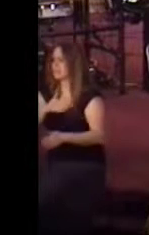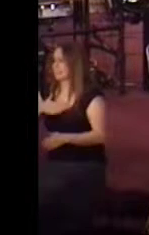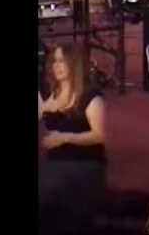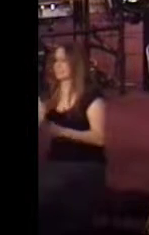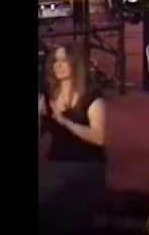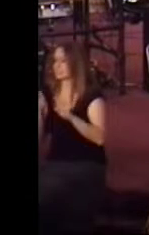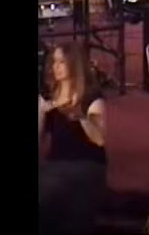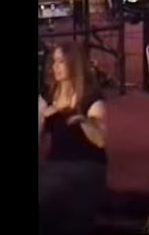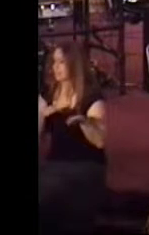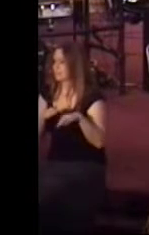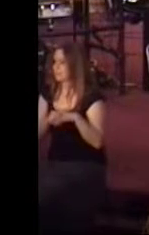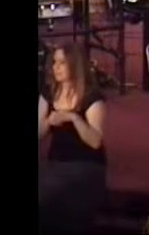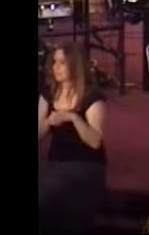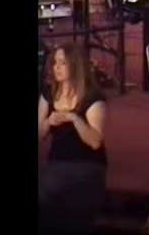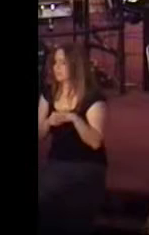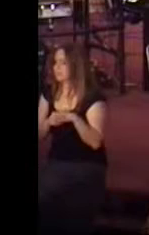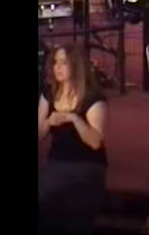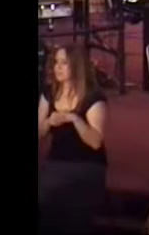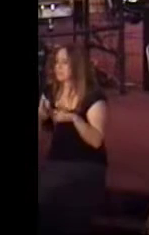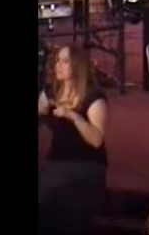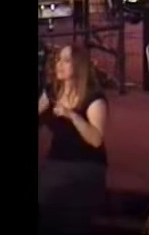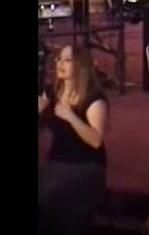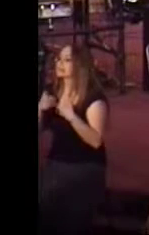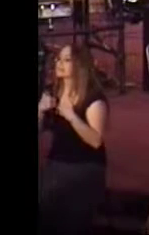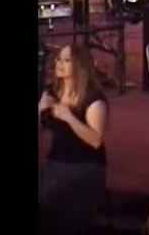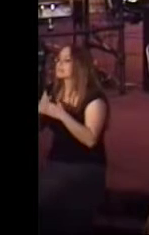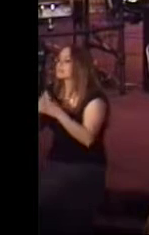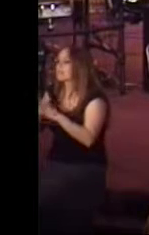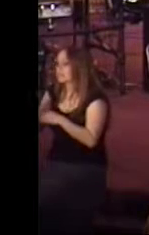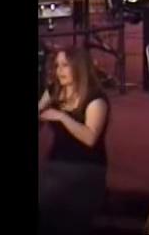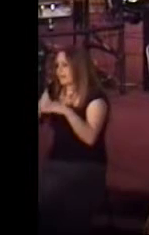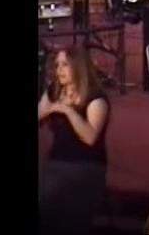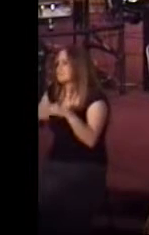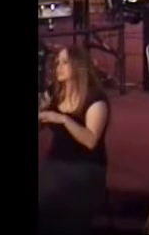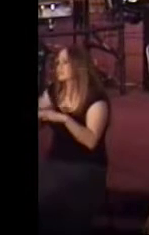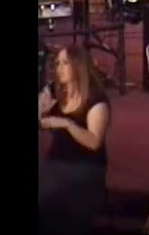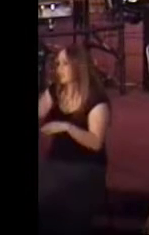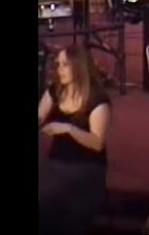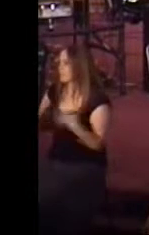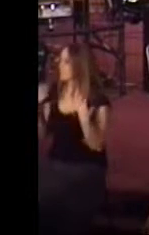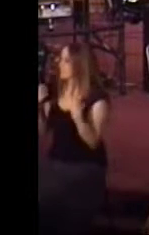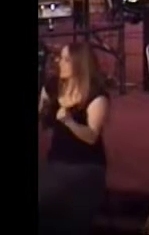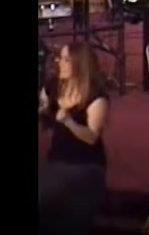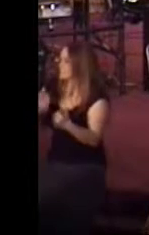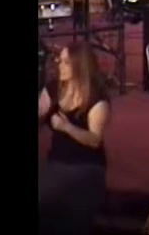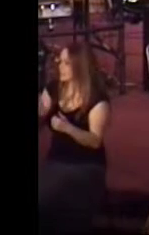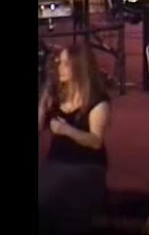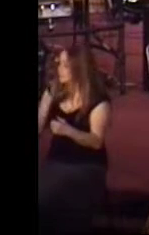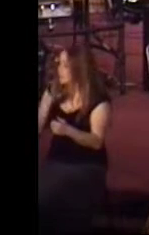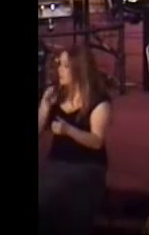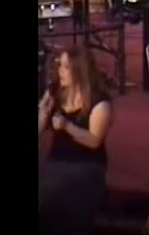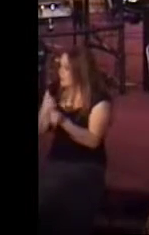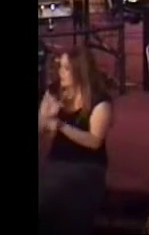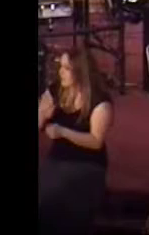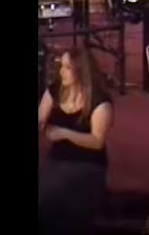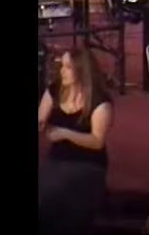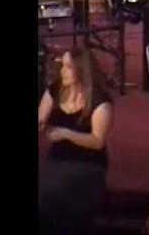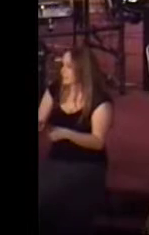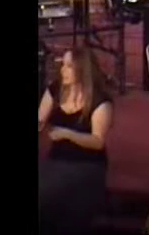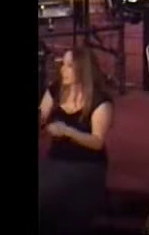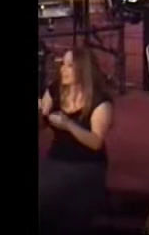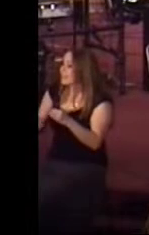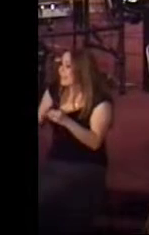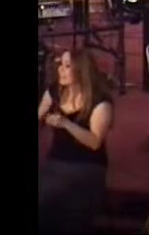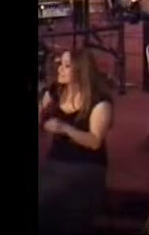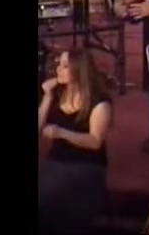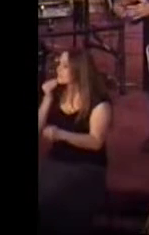And he has compassion on them, and he ministers to them, and he heals them, and he talks with them, and then he decides to feed